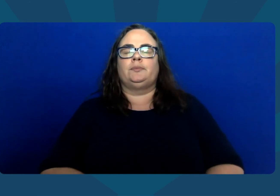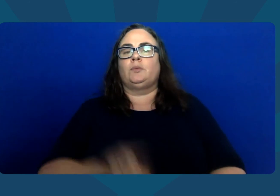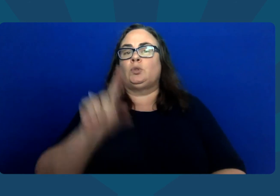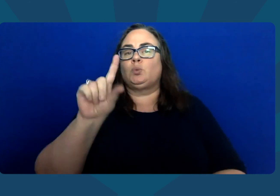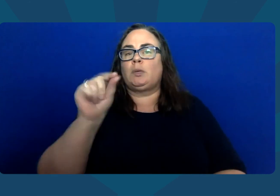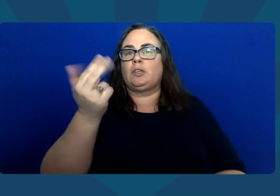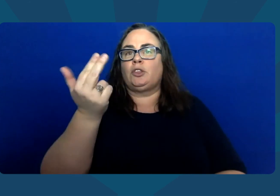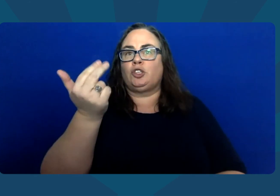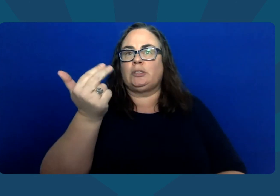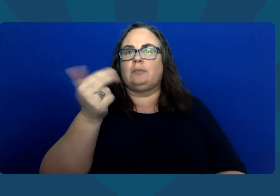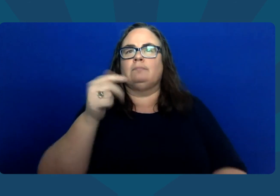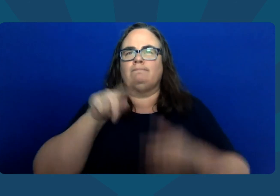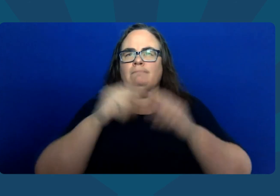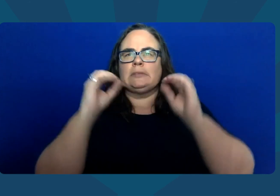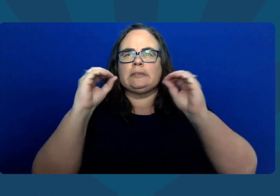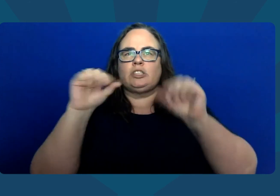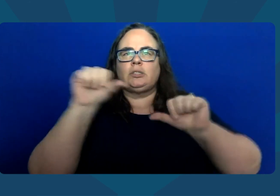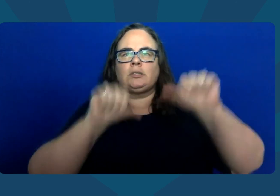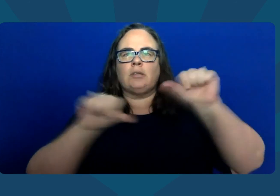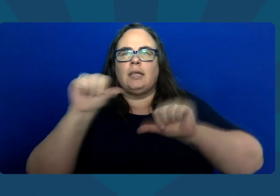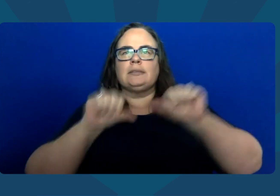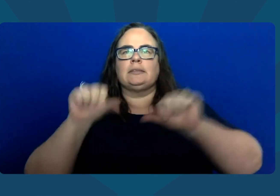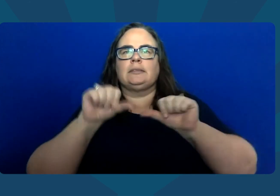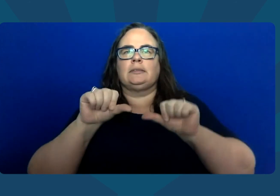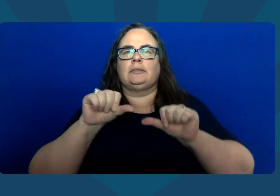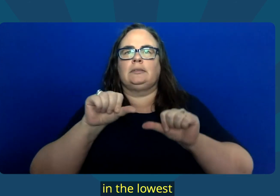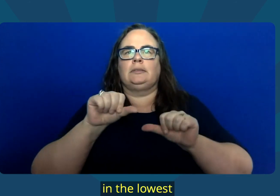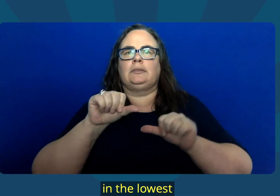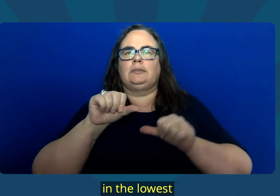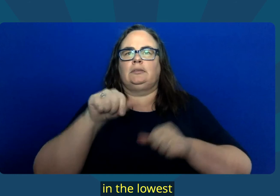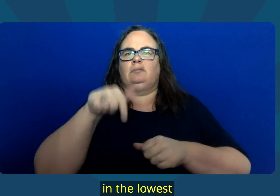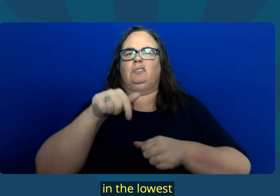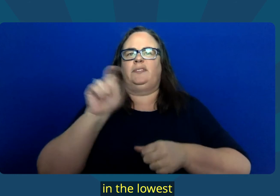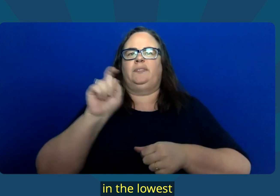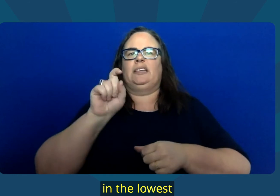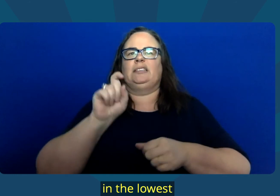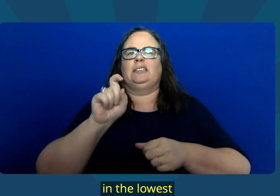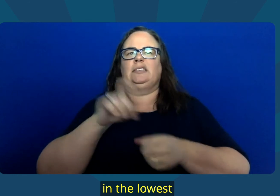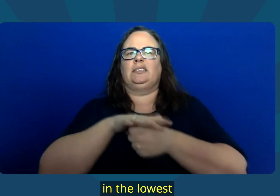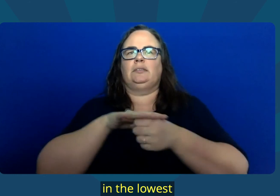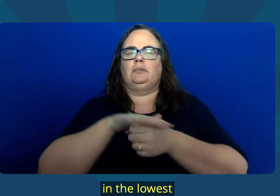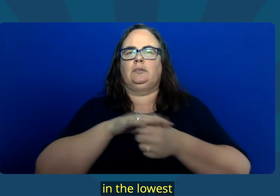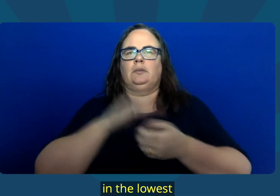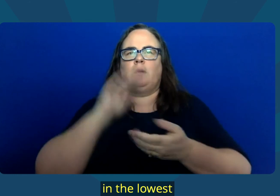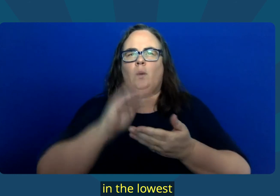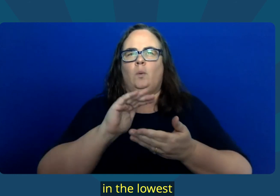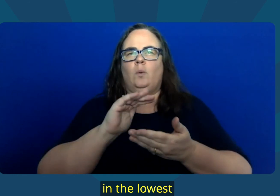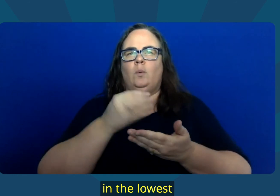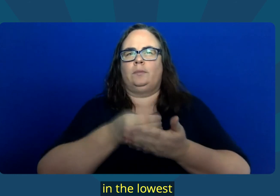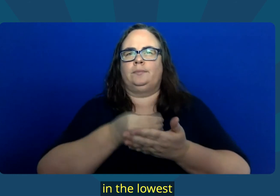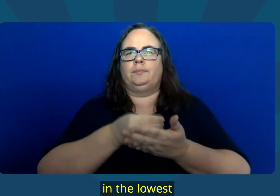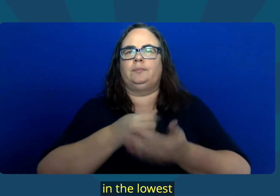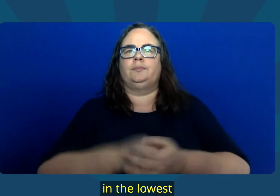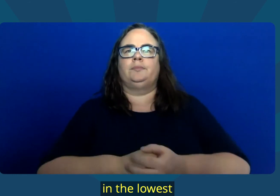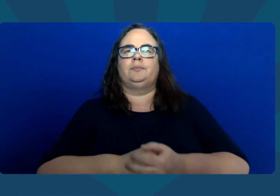In 2013, she began teaching science in the lowest socioeconomic district in